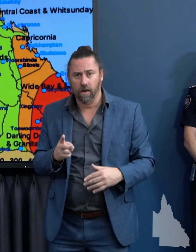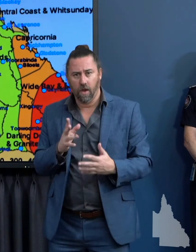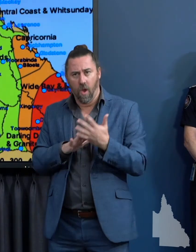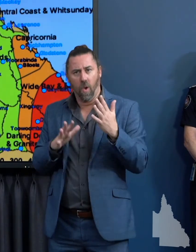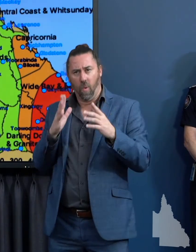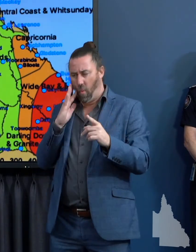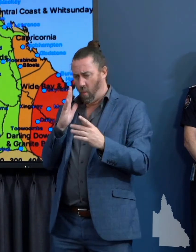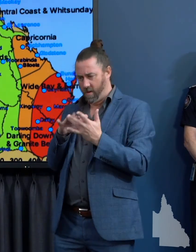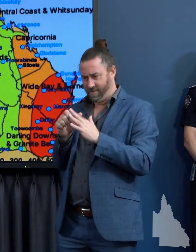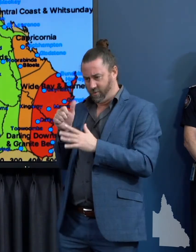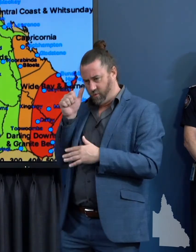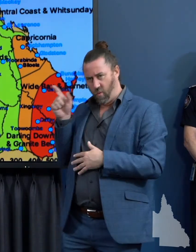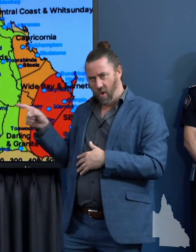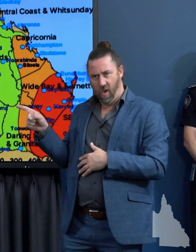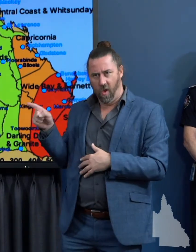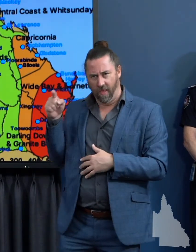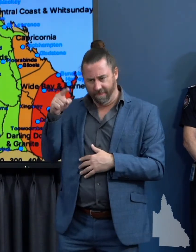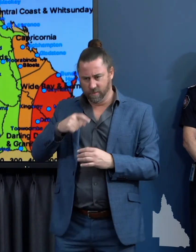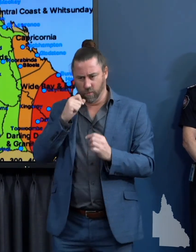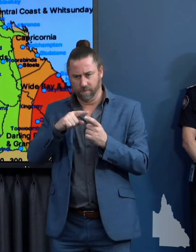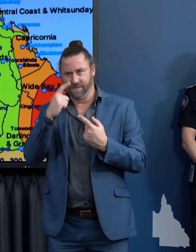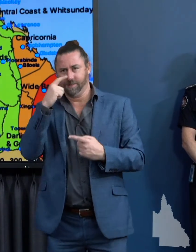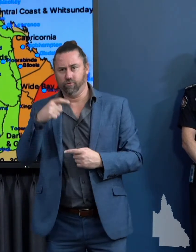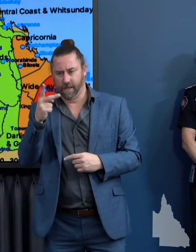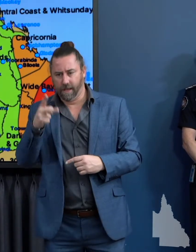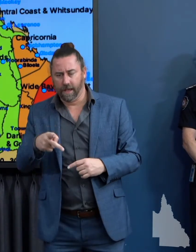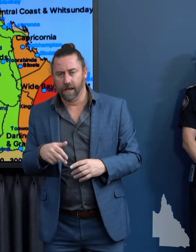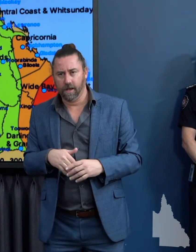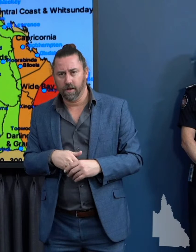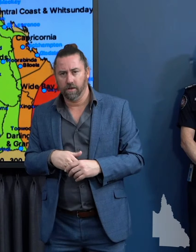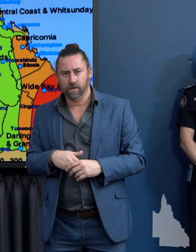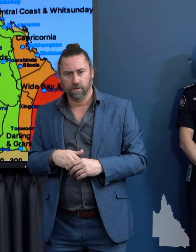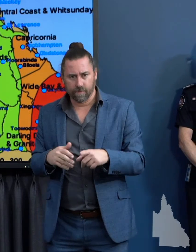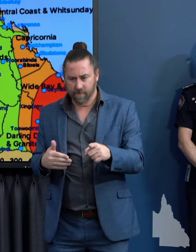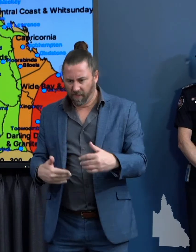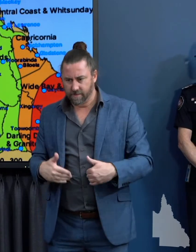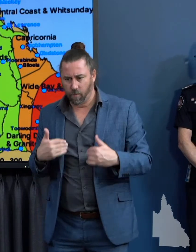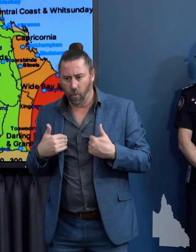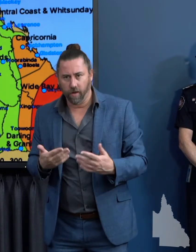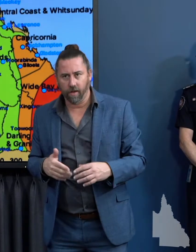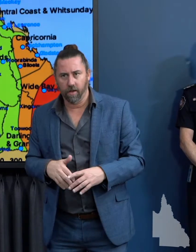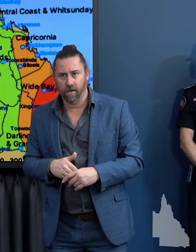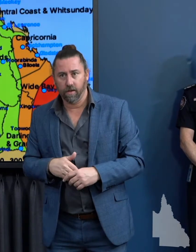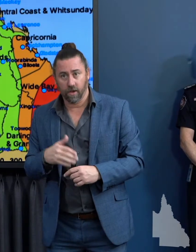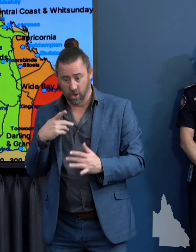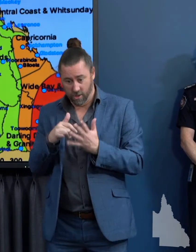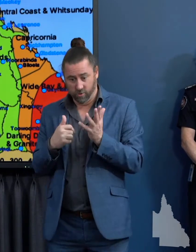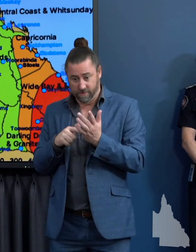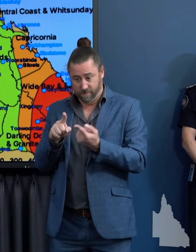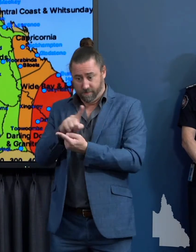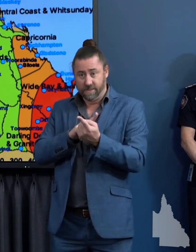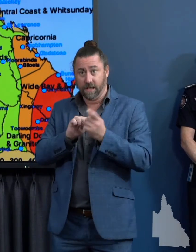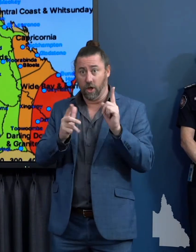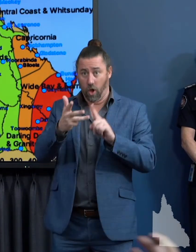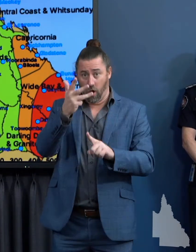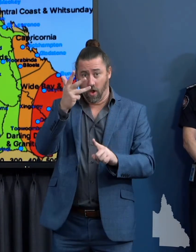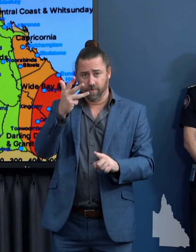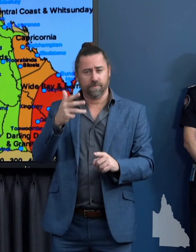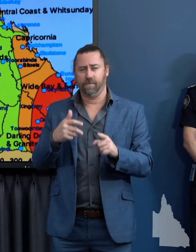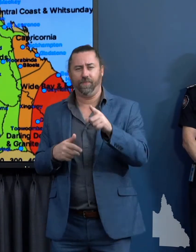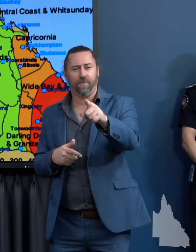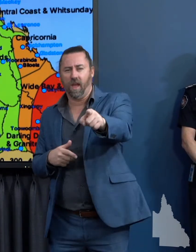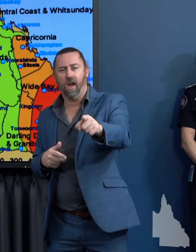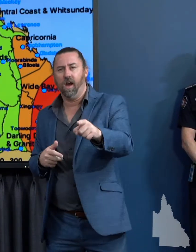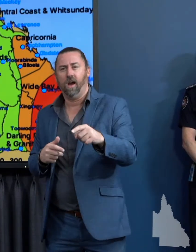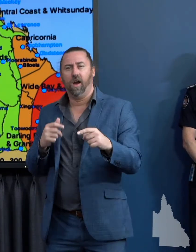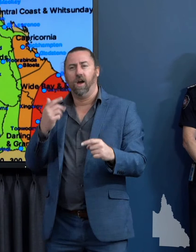really understand how serious this event was going to be? This morning. We've just had our briefing at 9 o'clock, No, I'm sort of and talking about